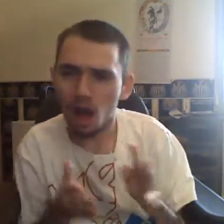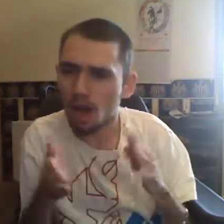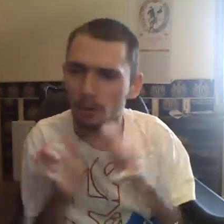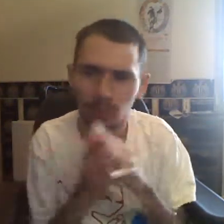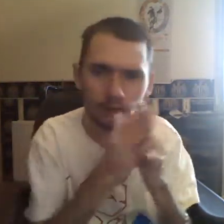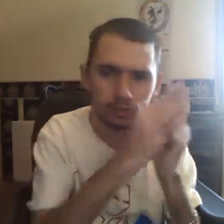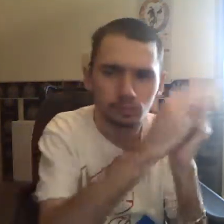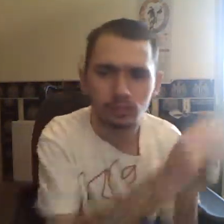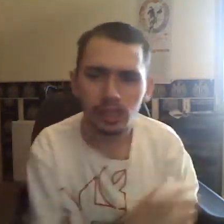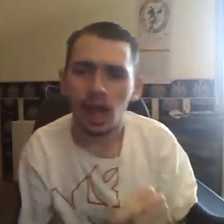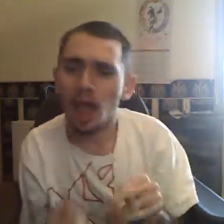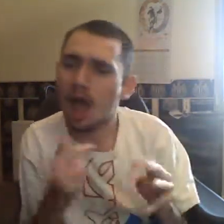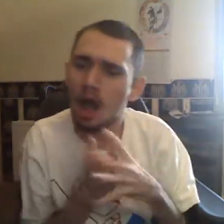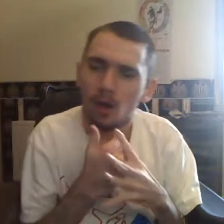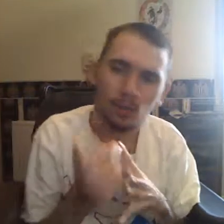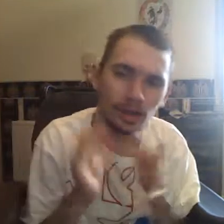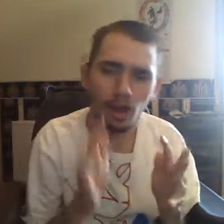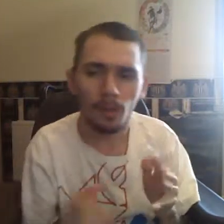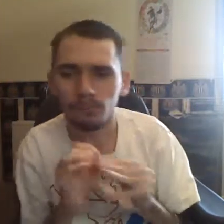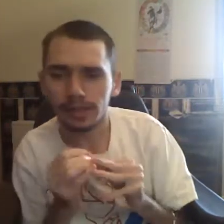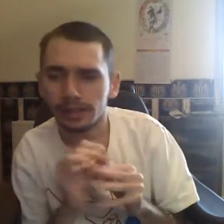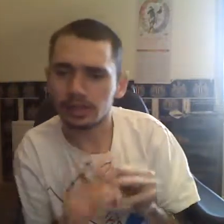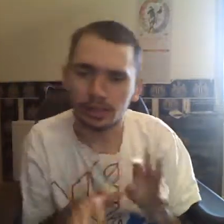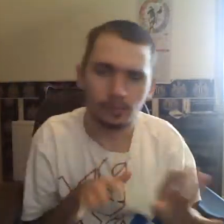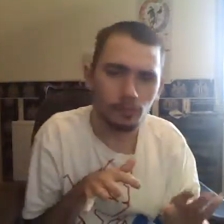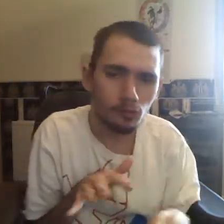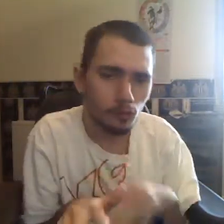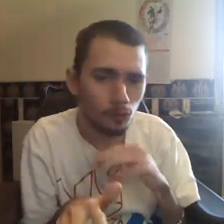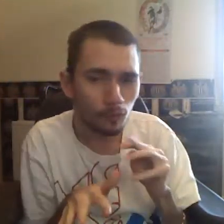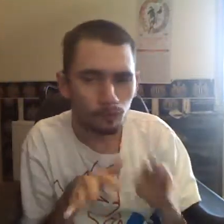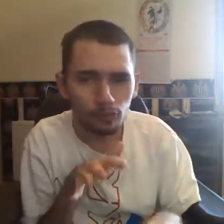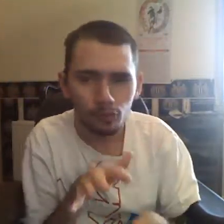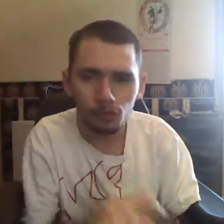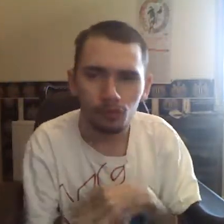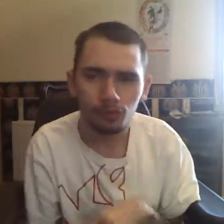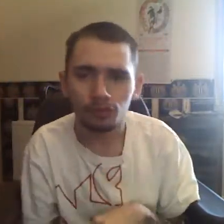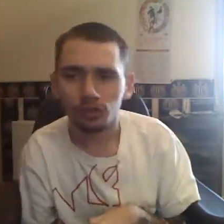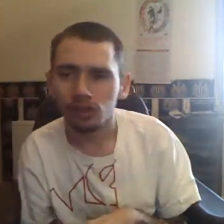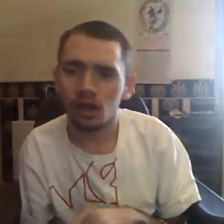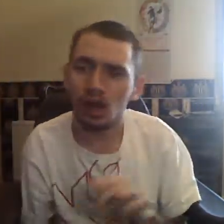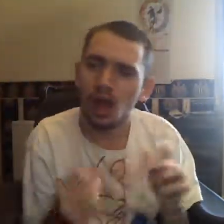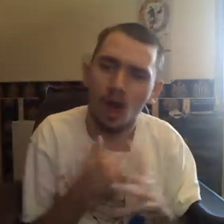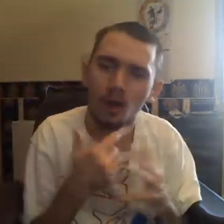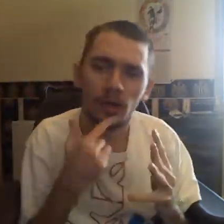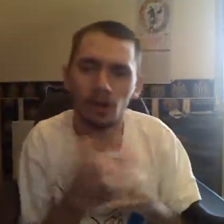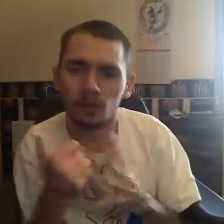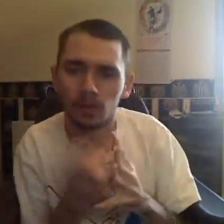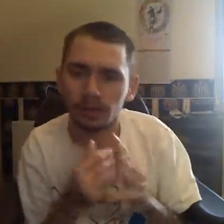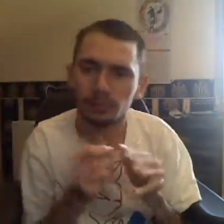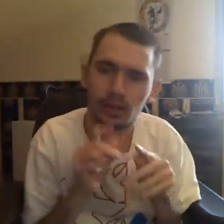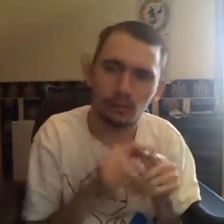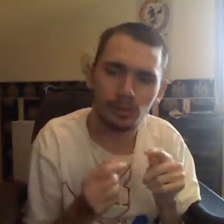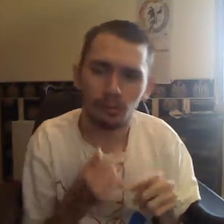gonna be another mountain. I'm always gonna wanna make it move. Always gonna be an uphill